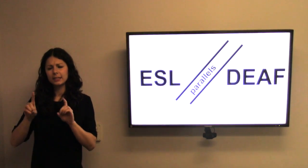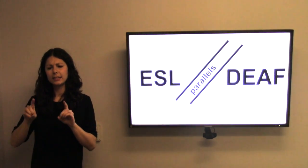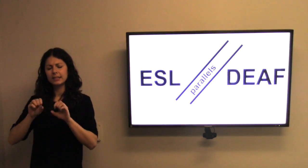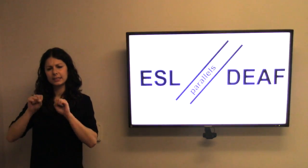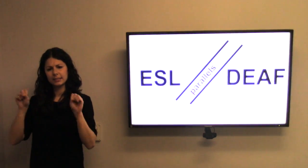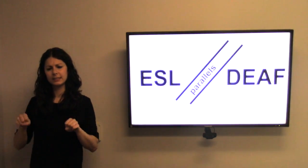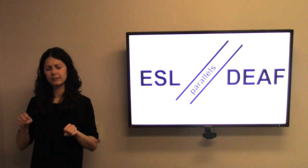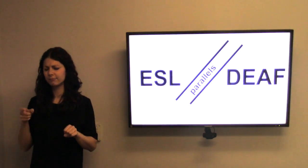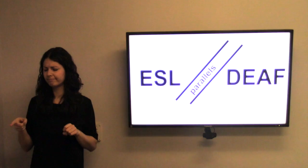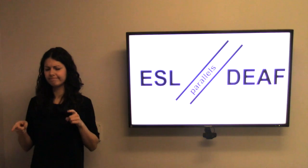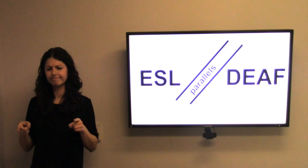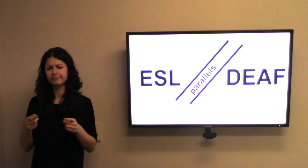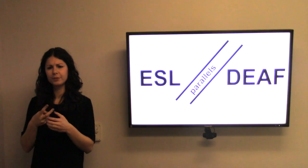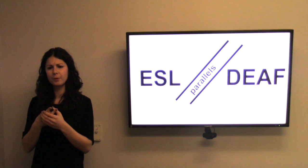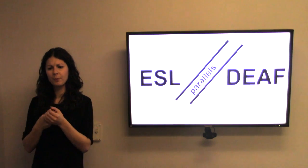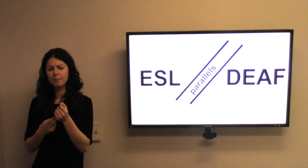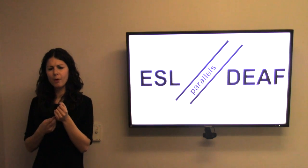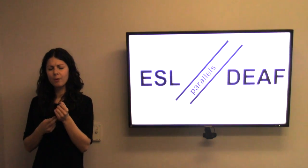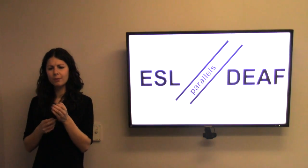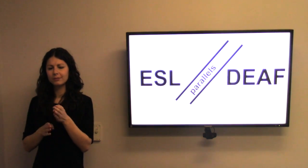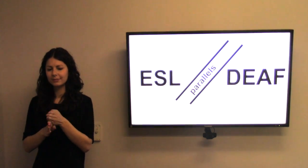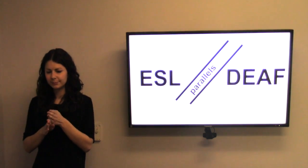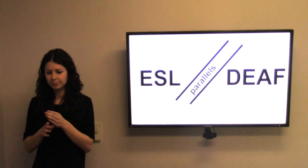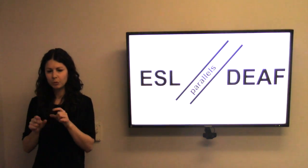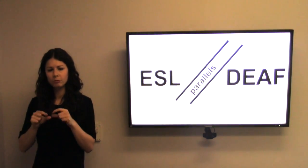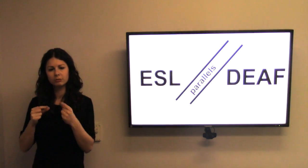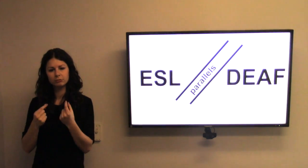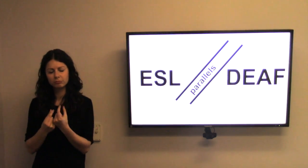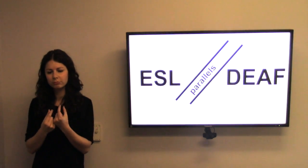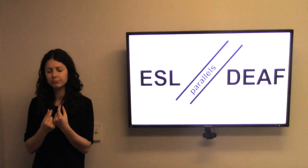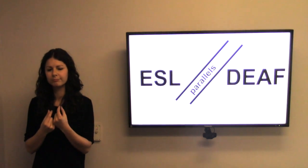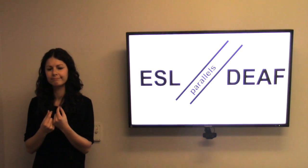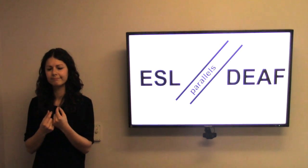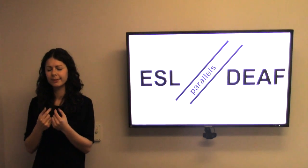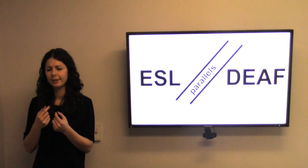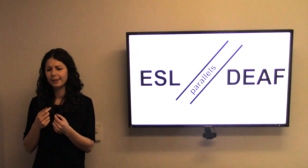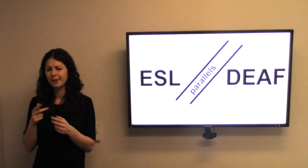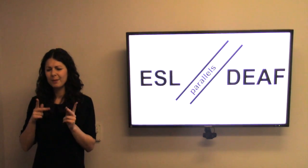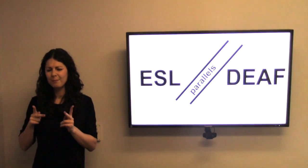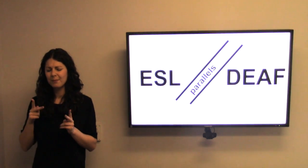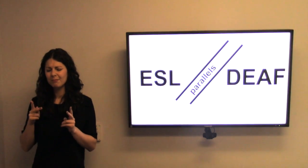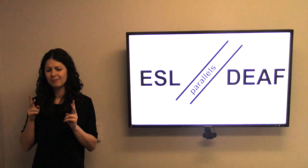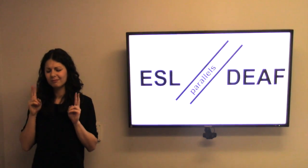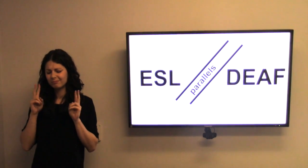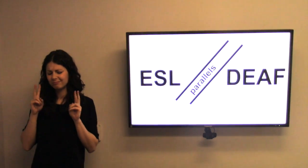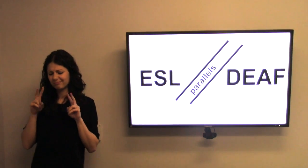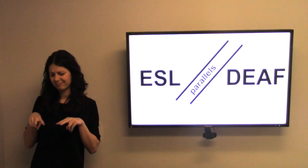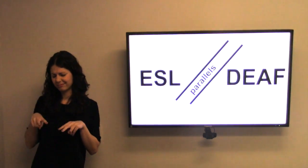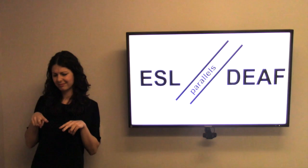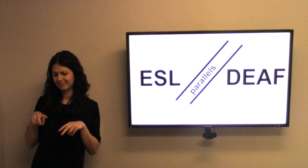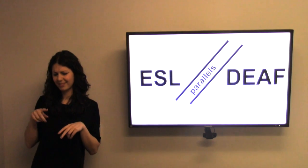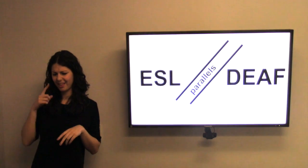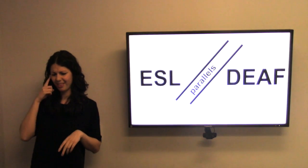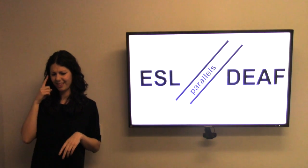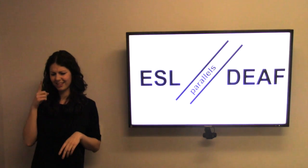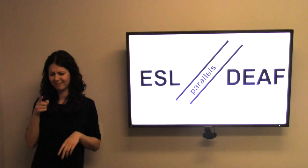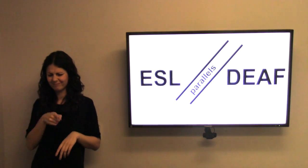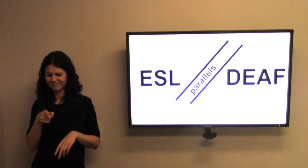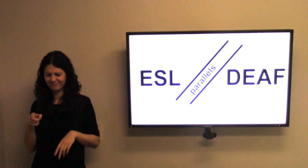Within the educational system, both of these communities are considered minority groups. They're looked down upon and considered to be